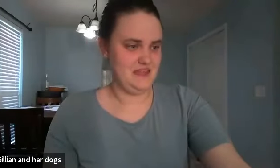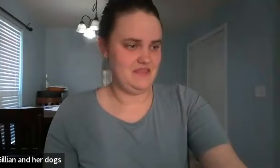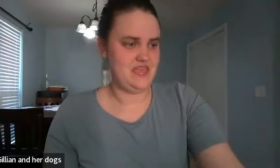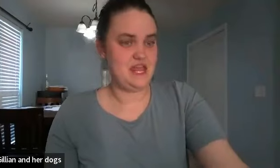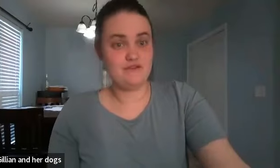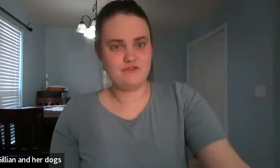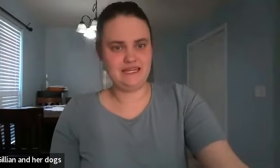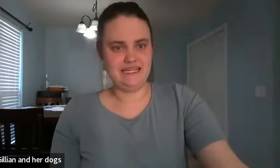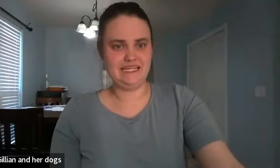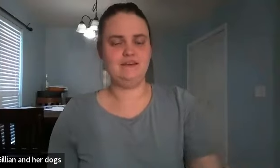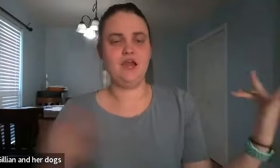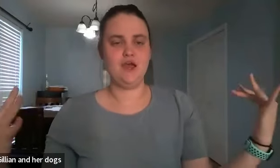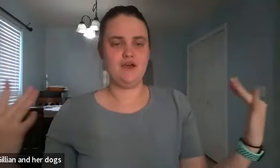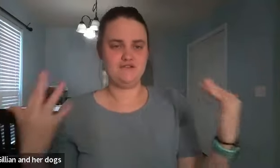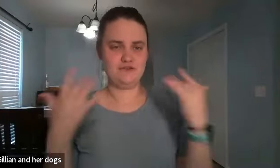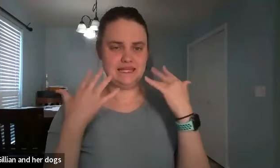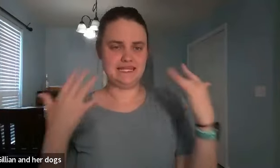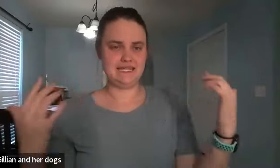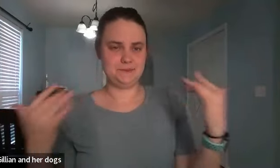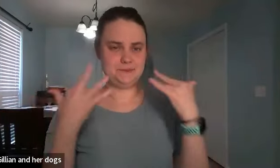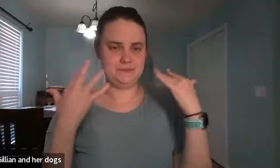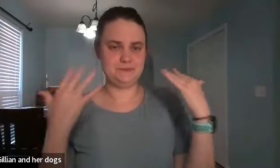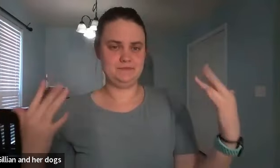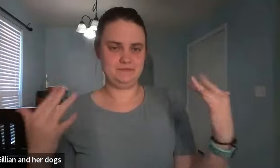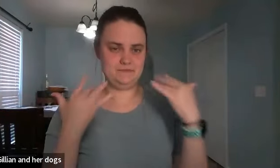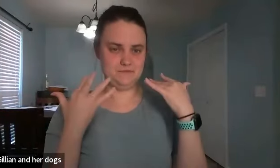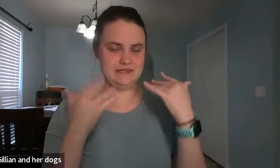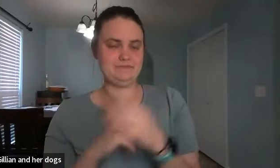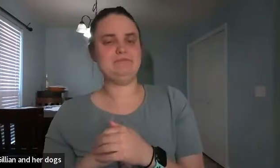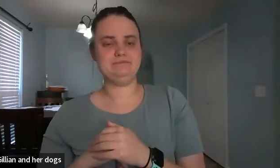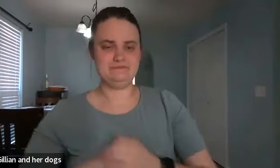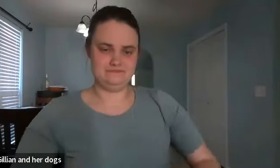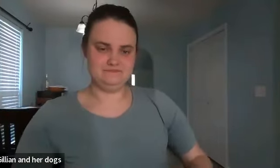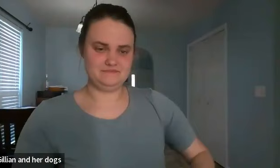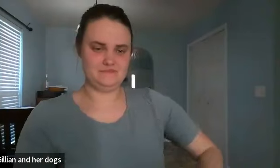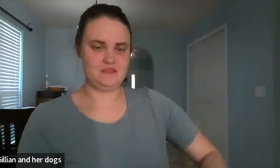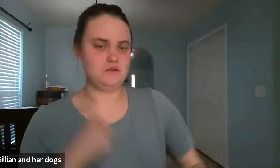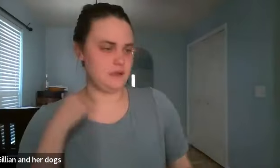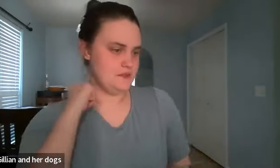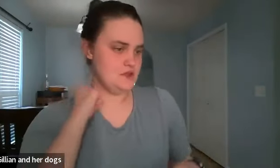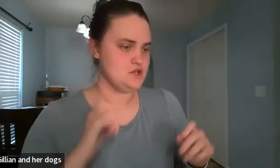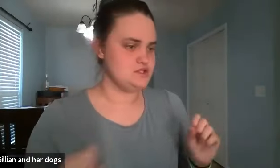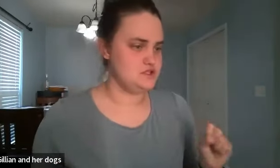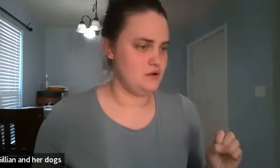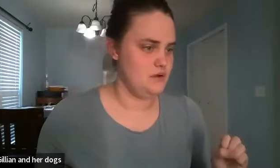And then friendly. Friendly. Friendly. Okay. So